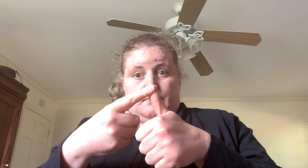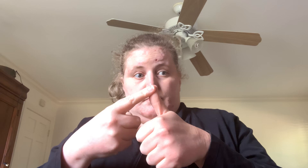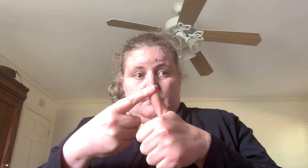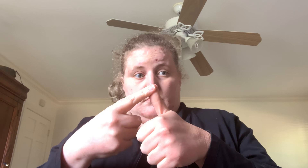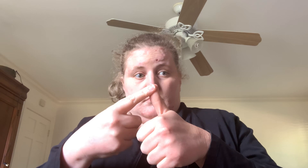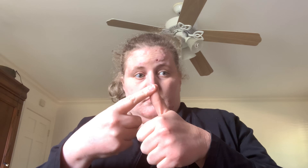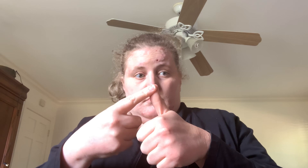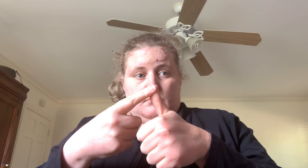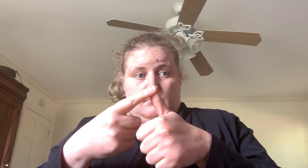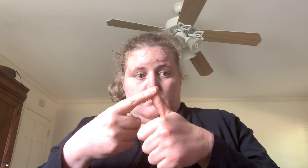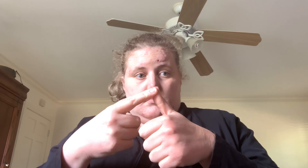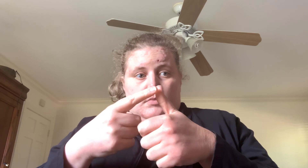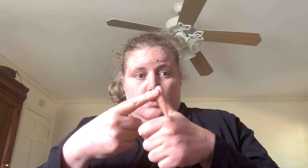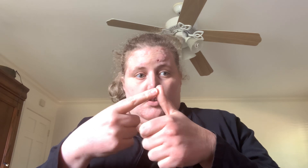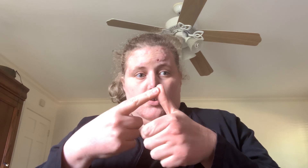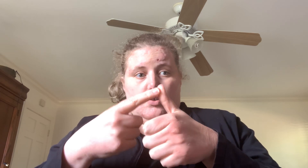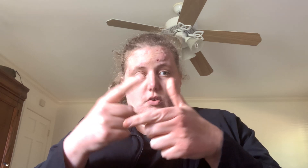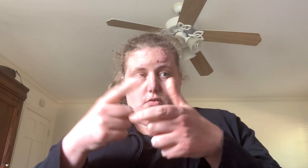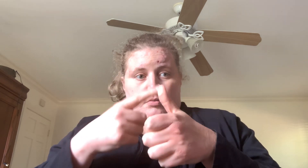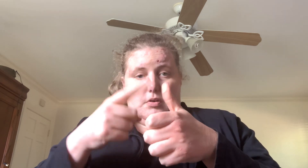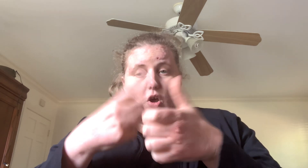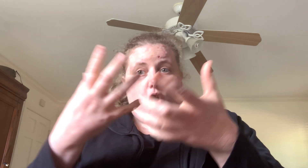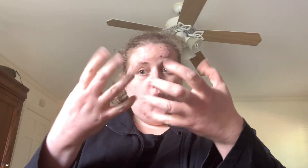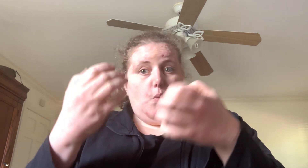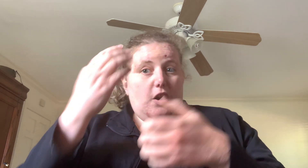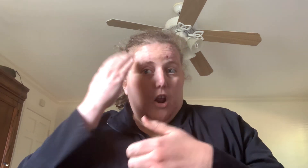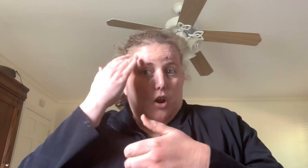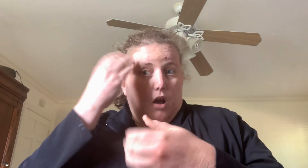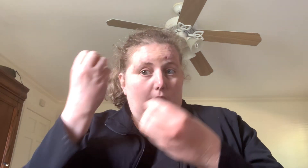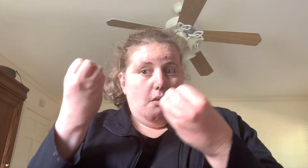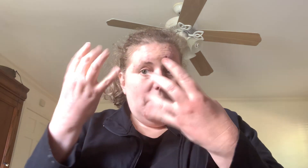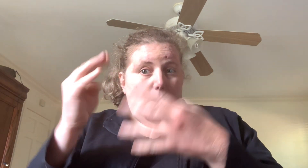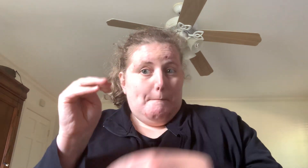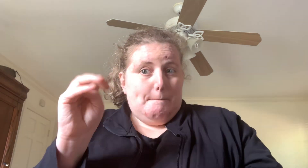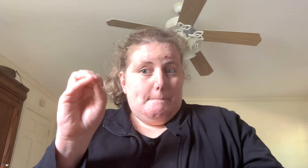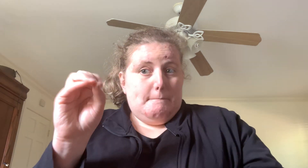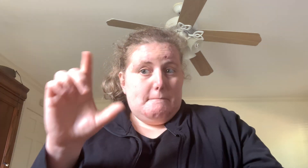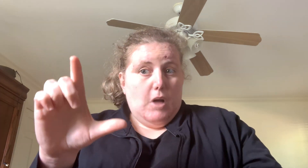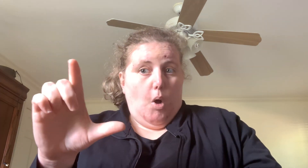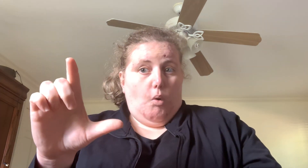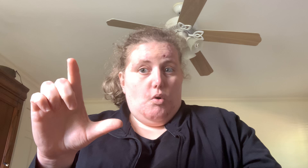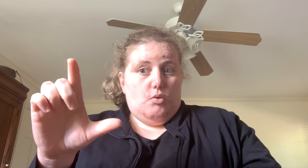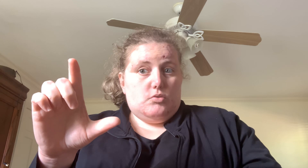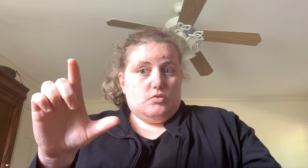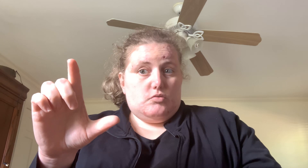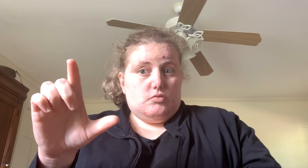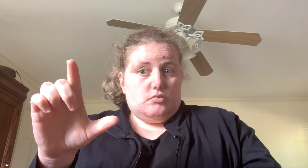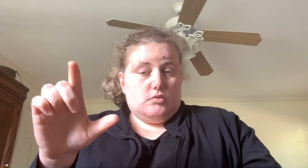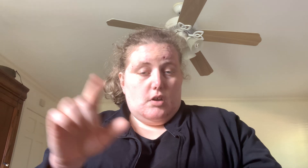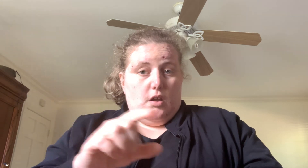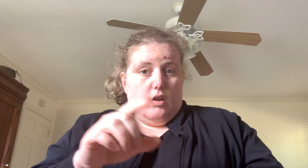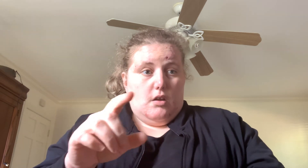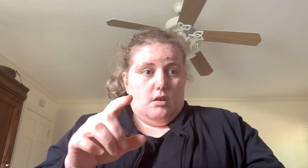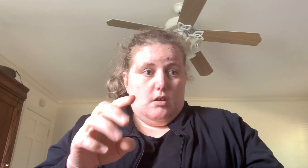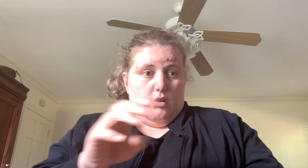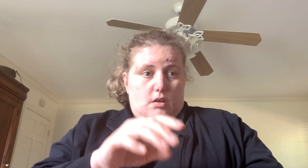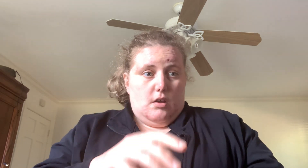know how many moles of copper is that 100 grams. What's the